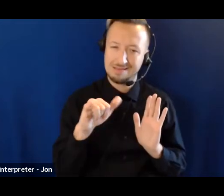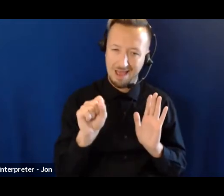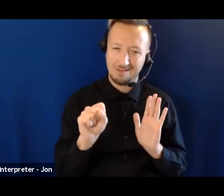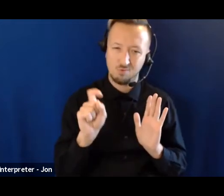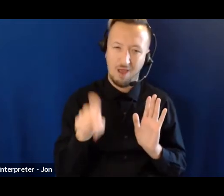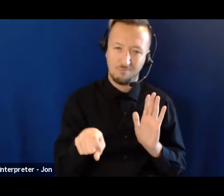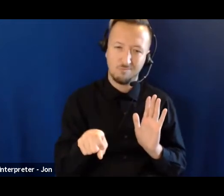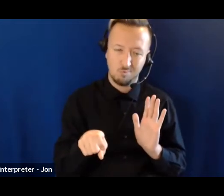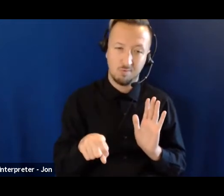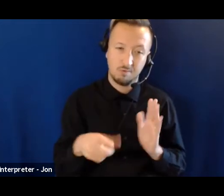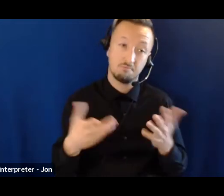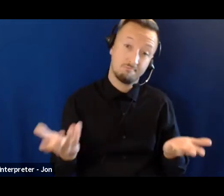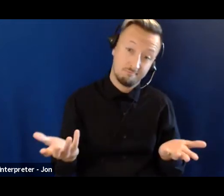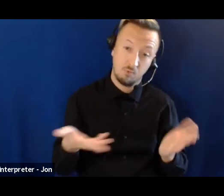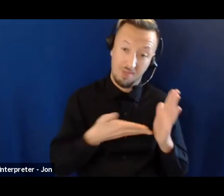it's there. So